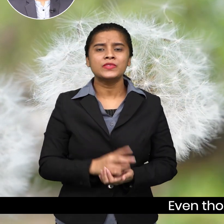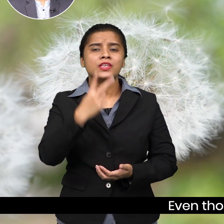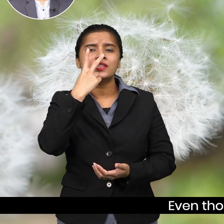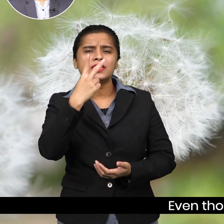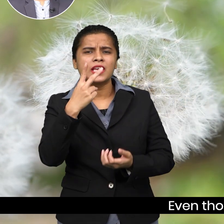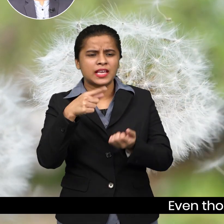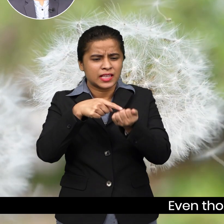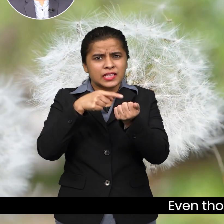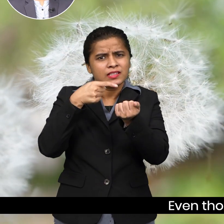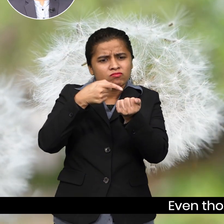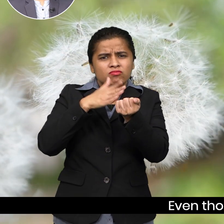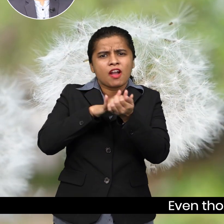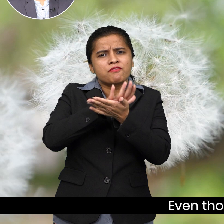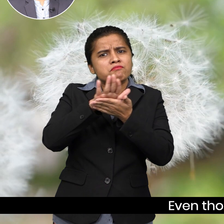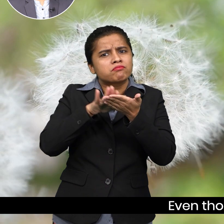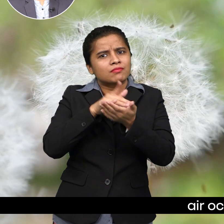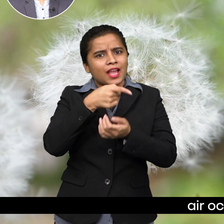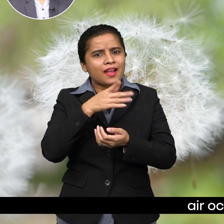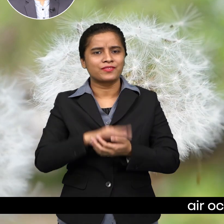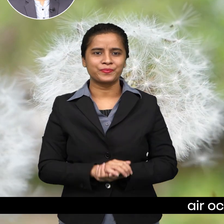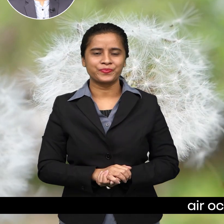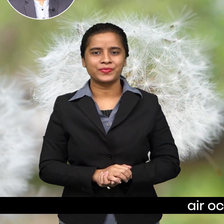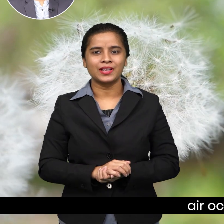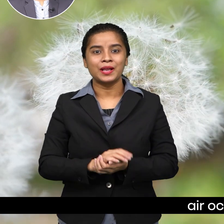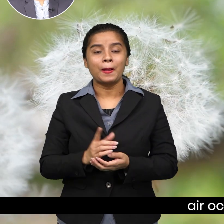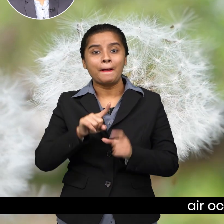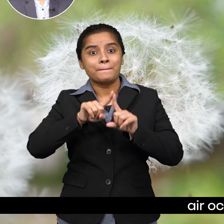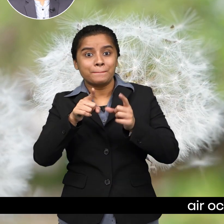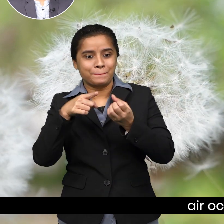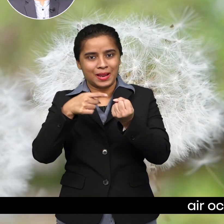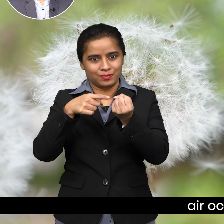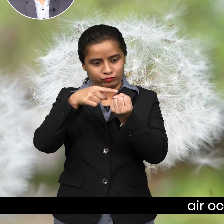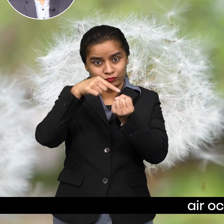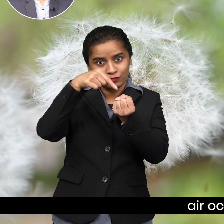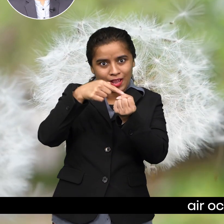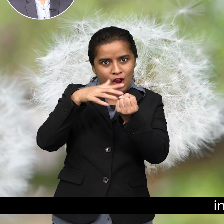it seems empty, air